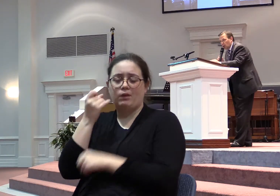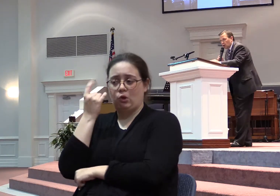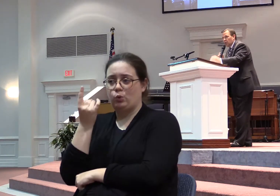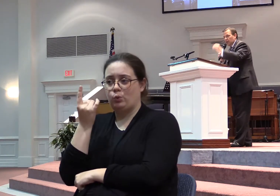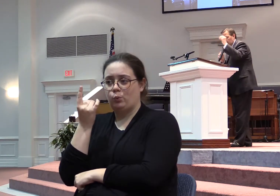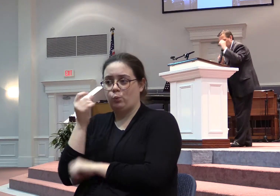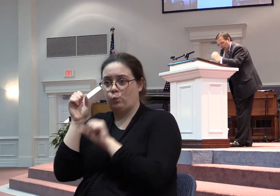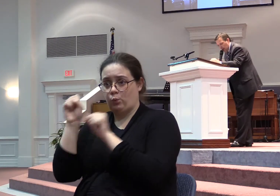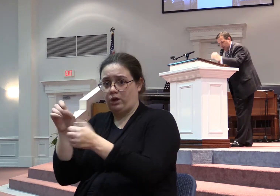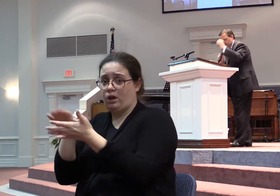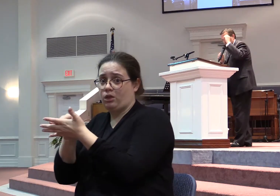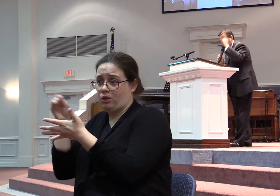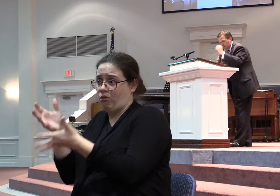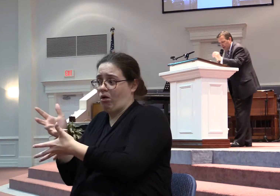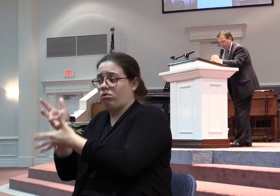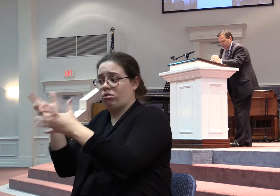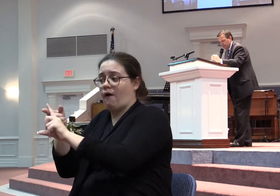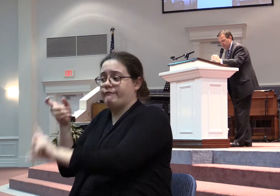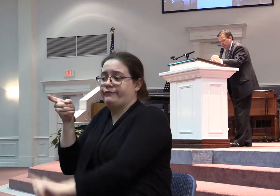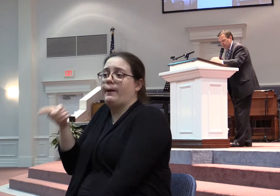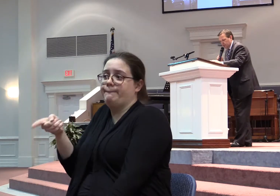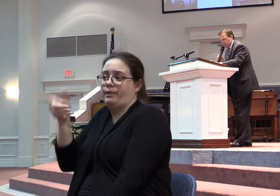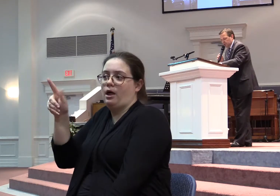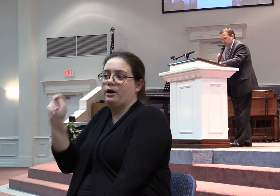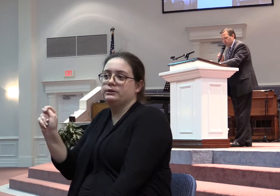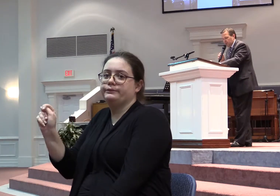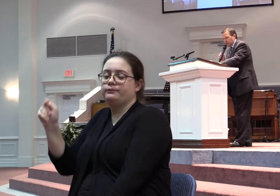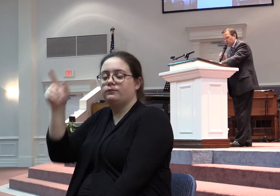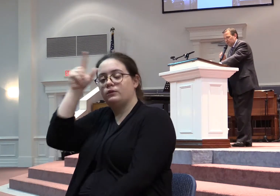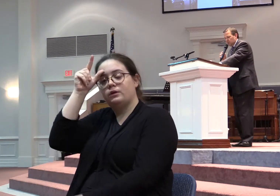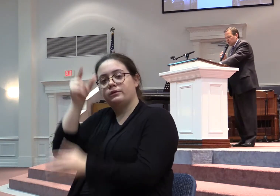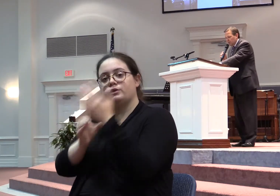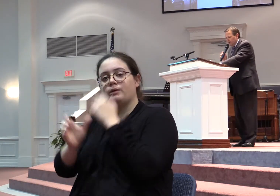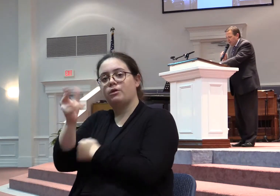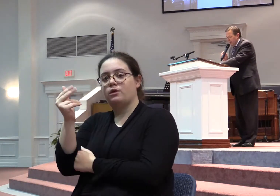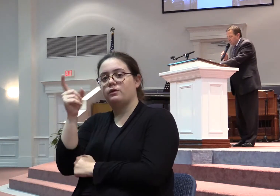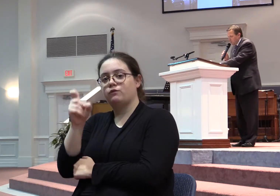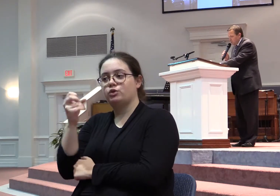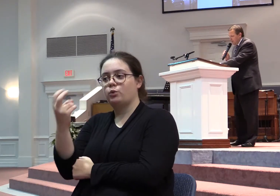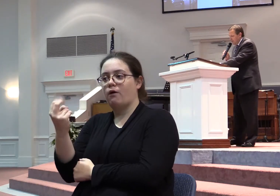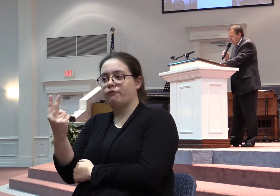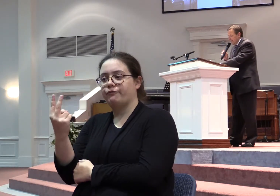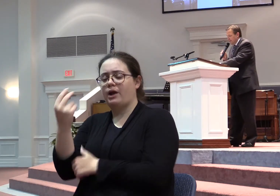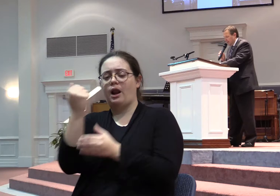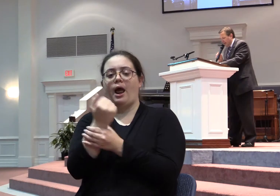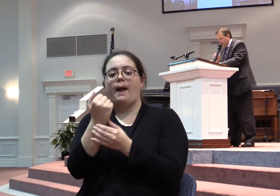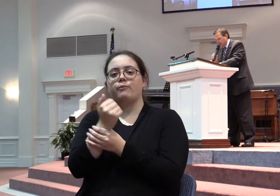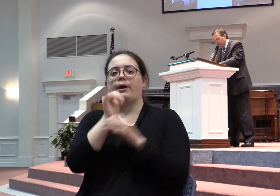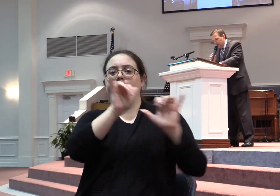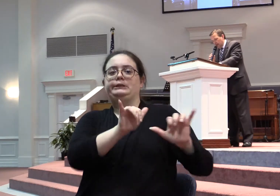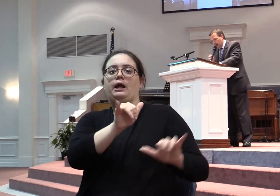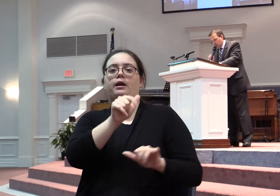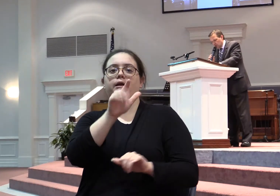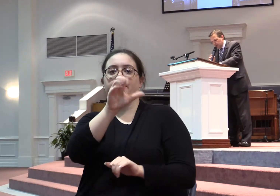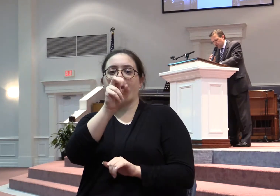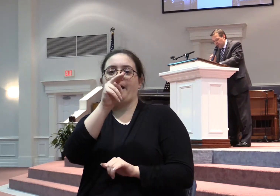can learn a lot from Lot. Yep. Genesis chapter 13, verse 12, and Abram dwelled in the land of Canaan,